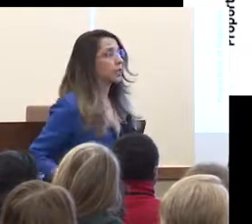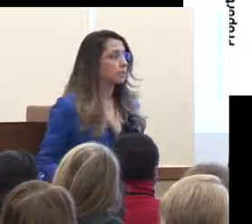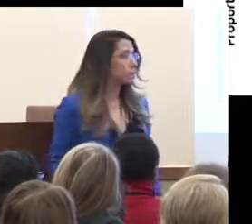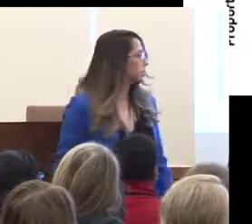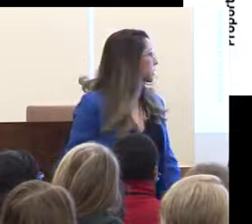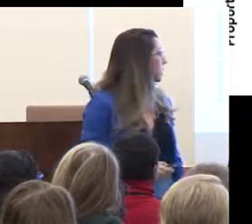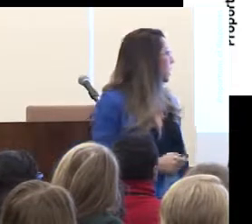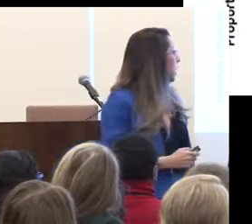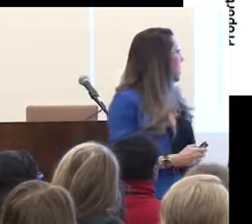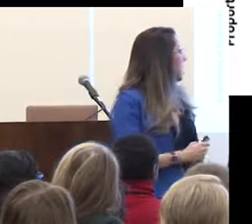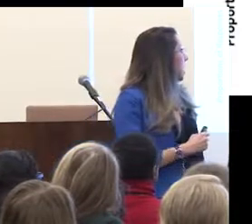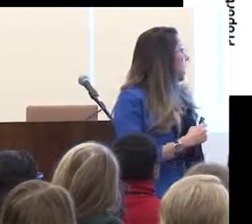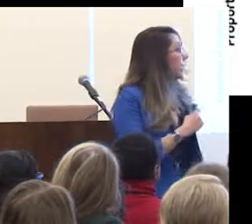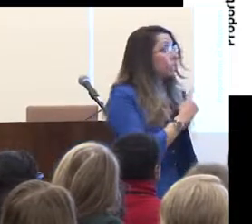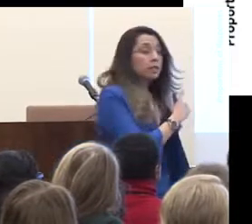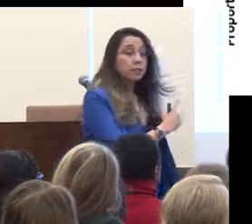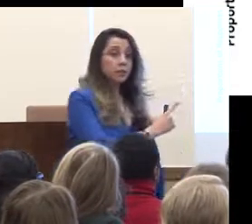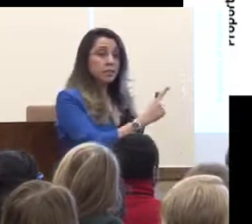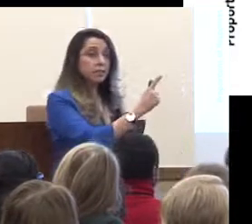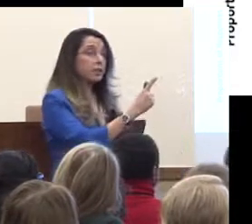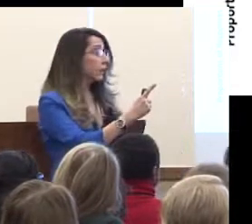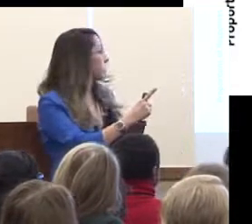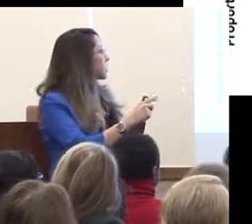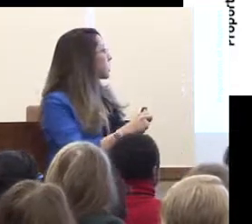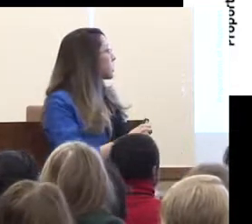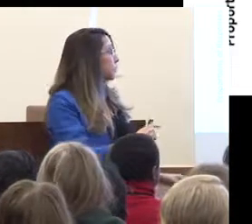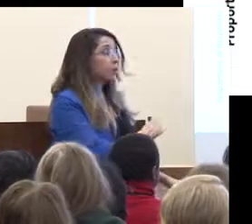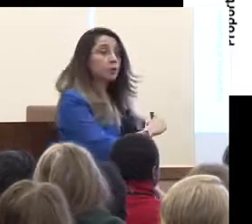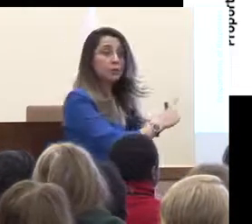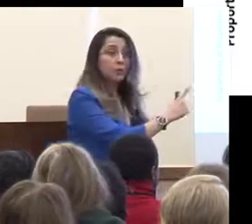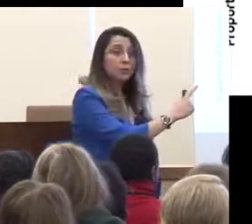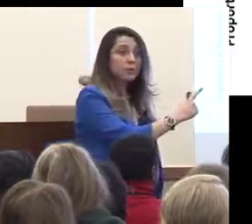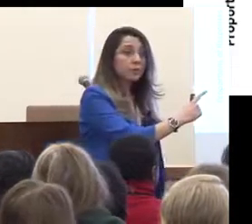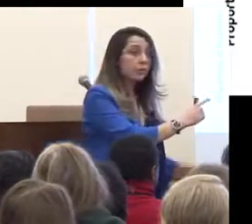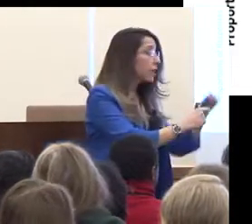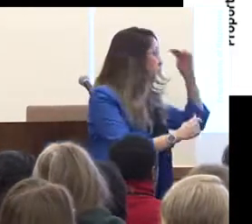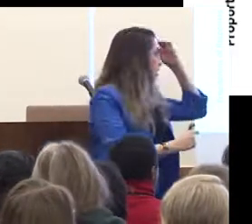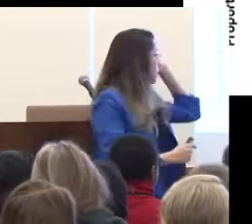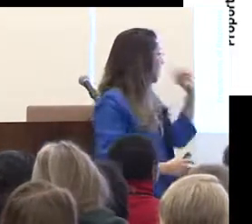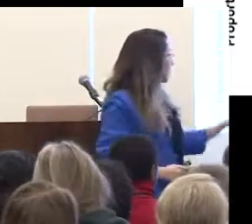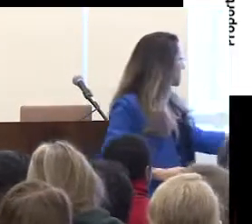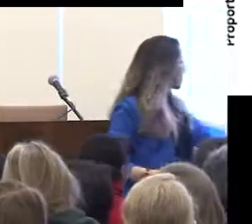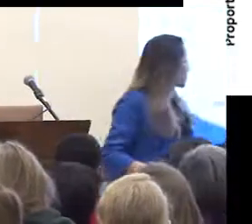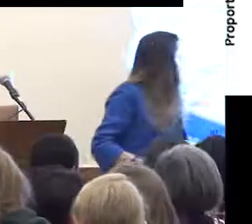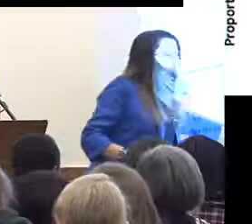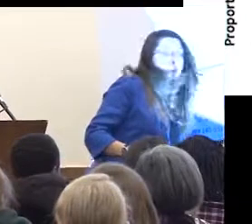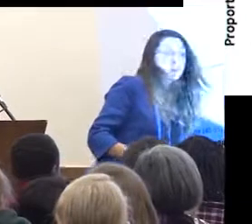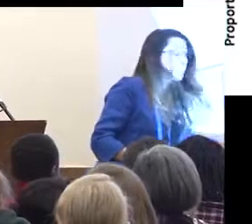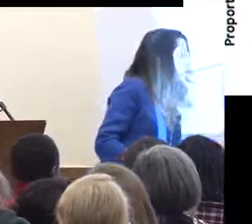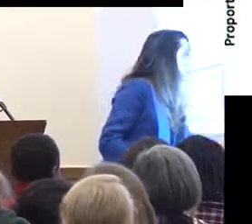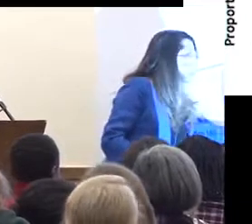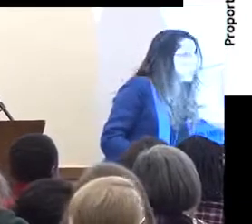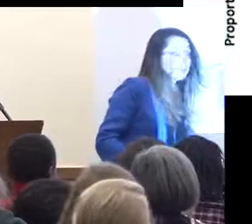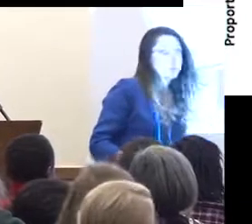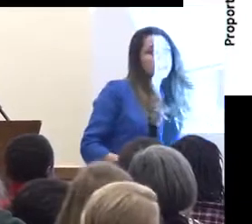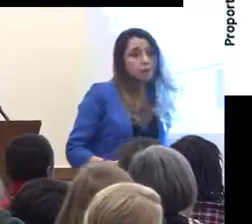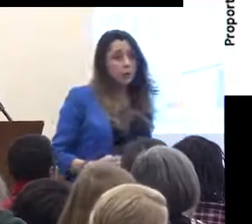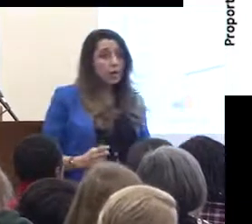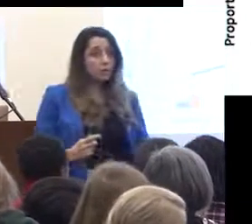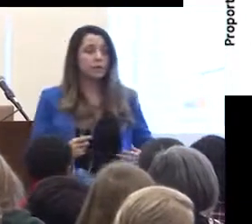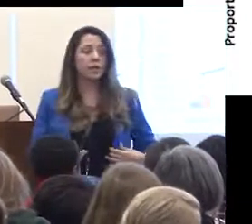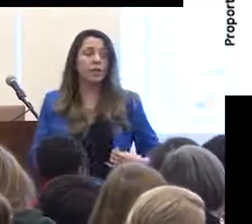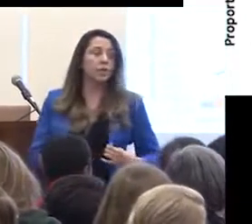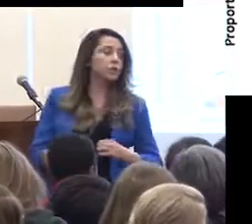for transitives. And the increasing tendencies for the use of these devices across different age groups in both of